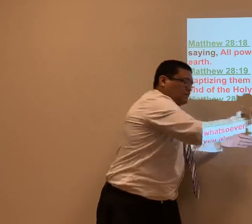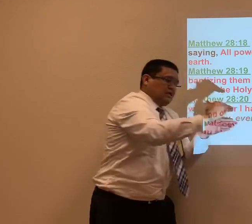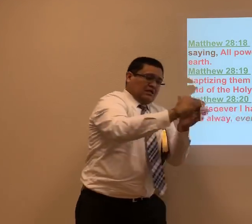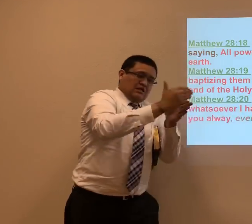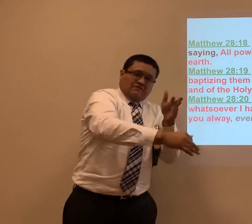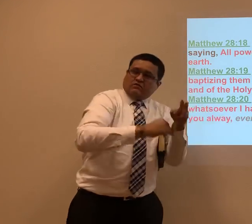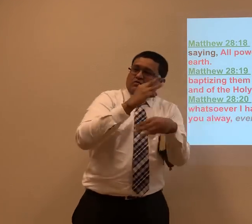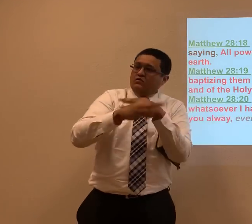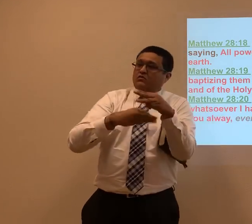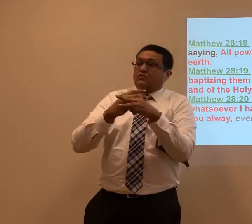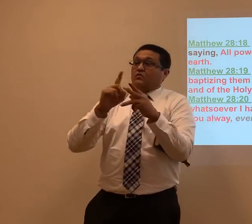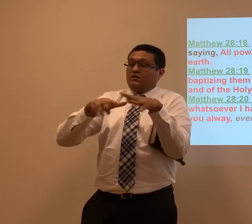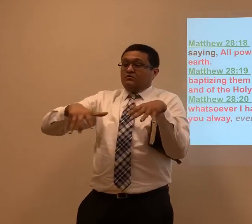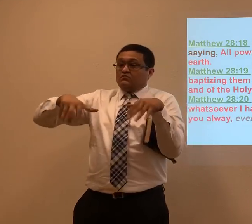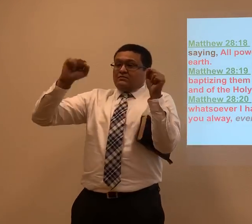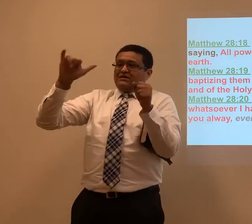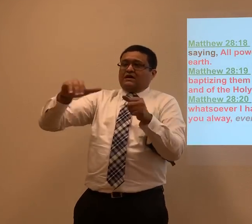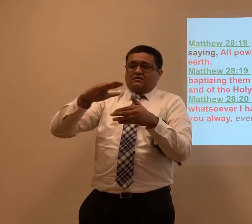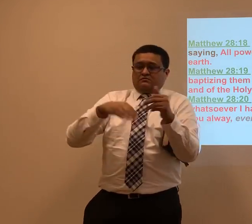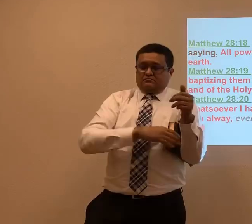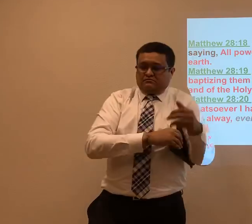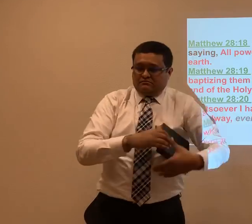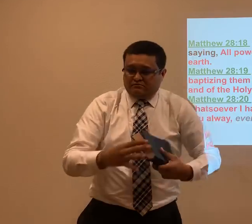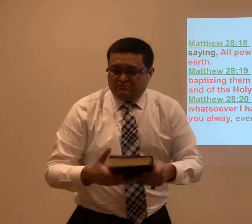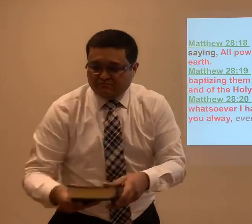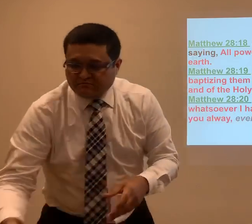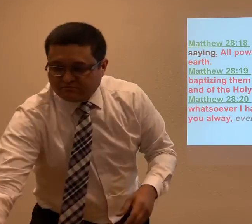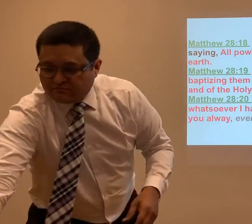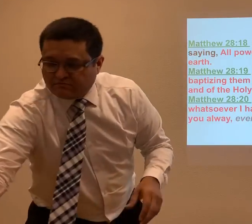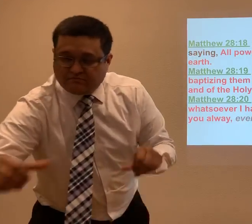until the ends of the world. So that's when the rapture takes place.